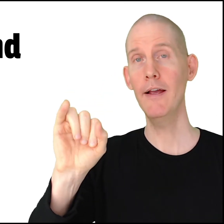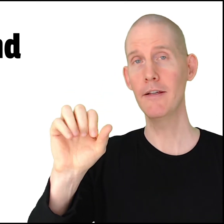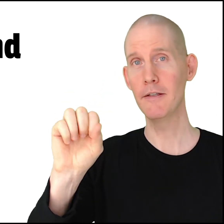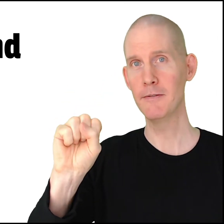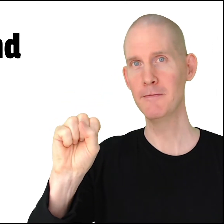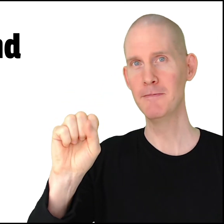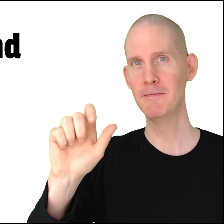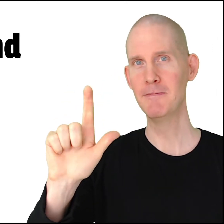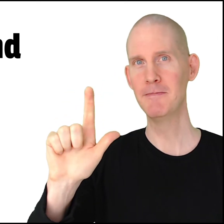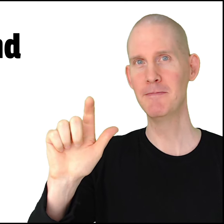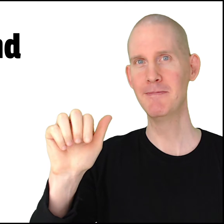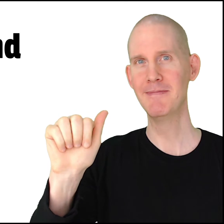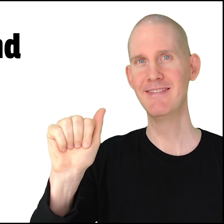Island.